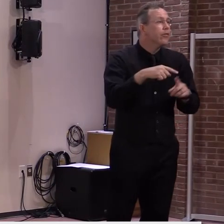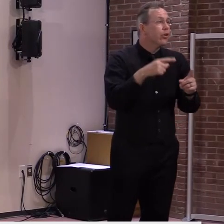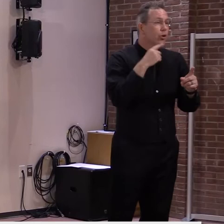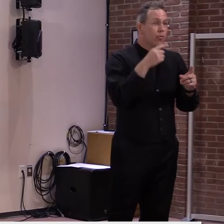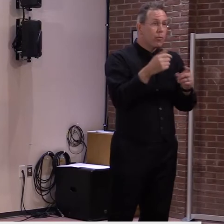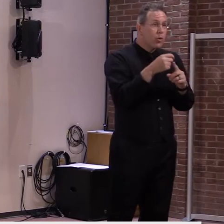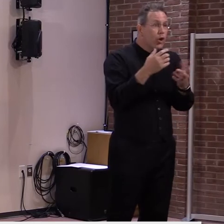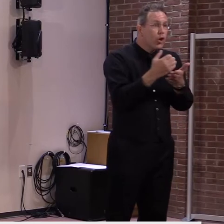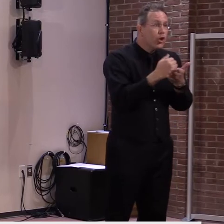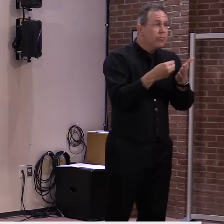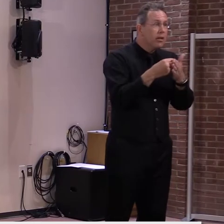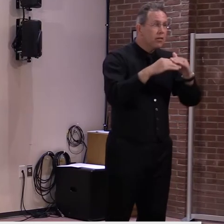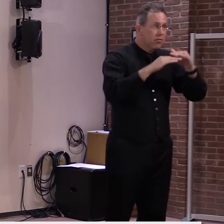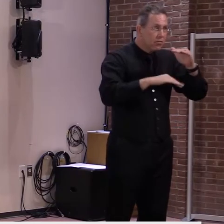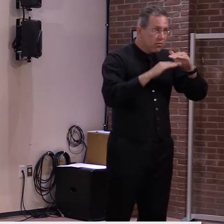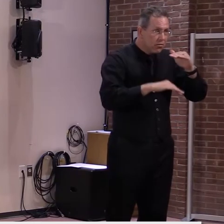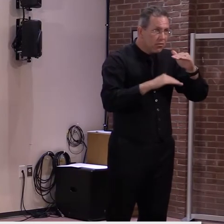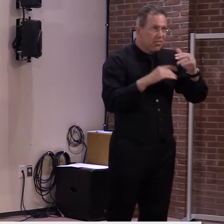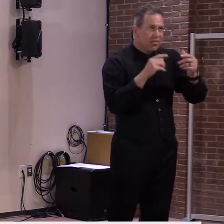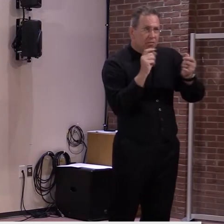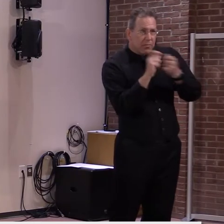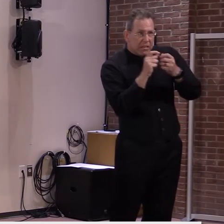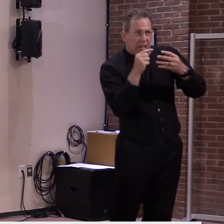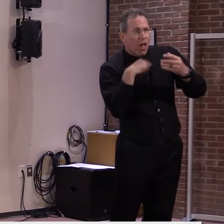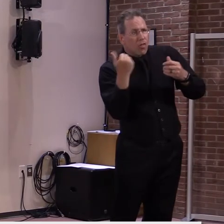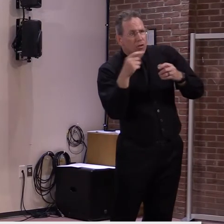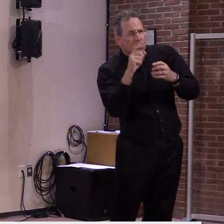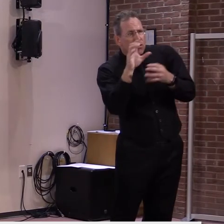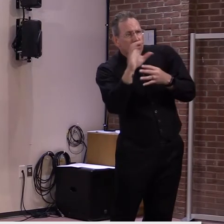into the program.